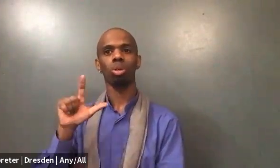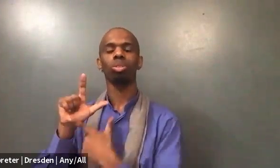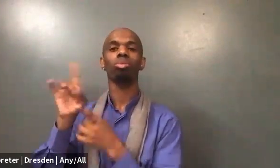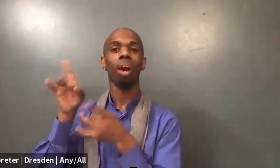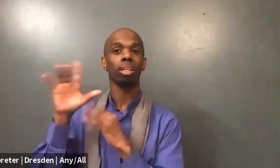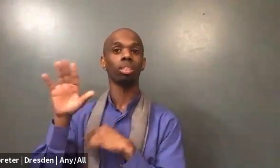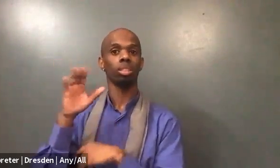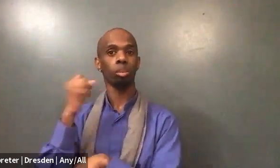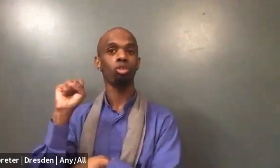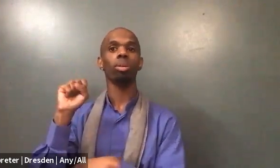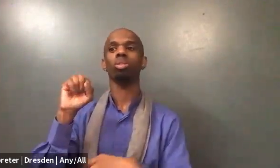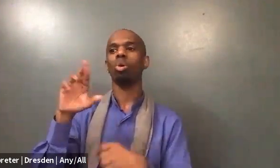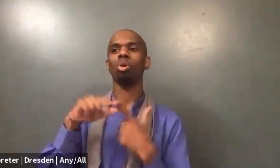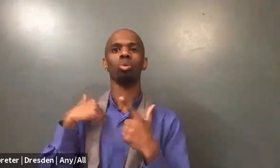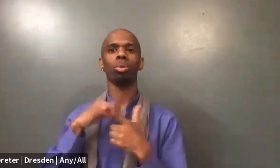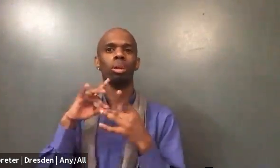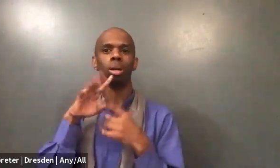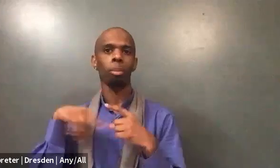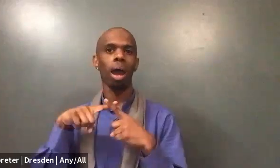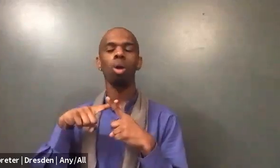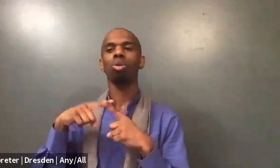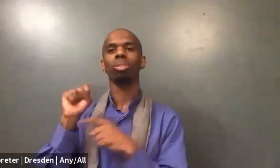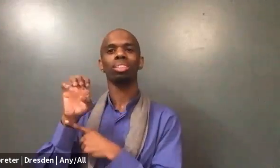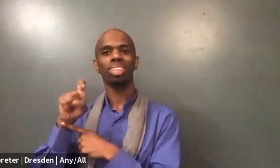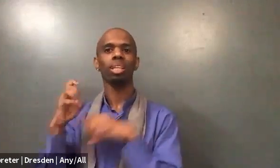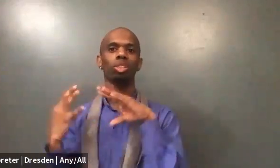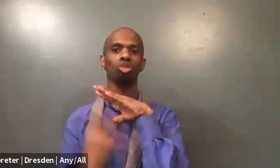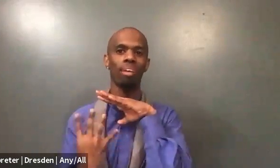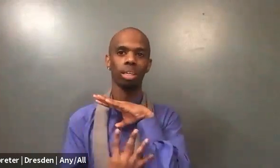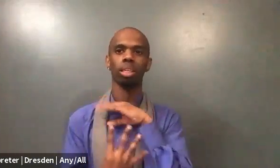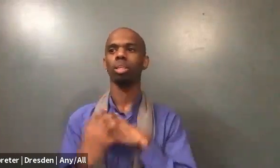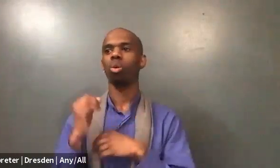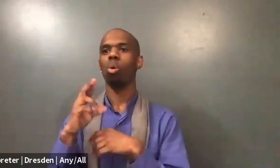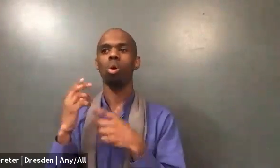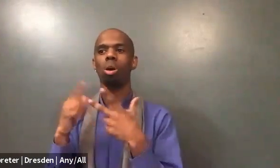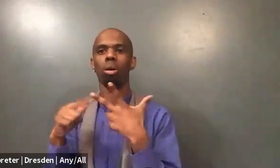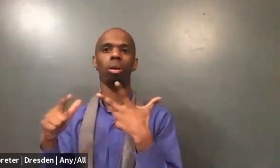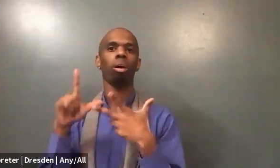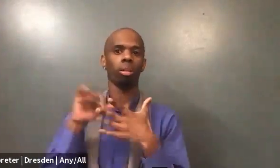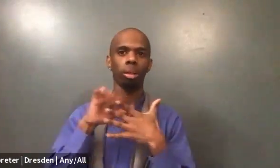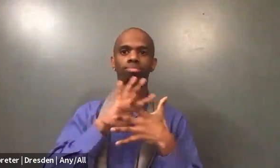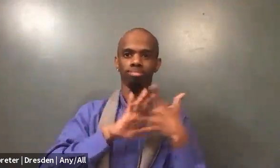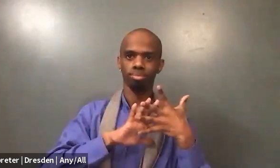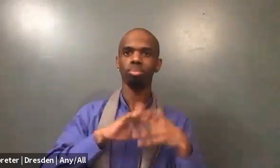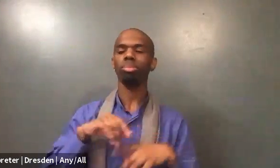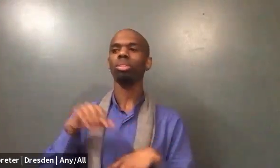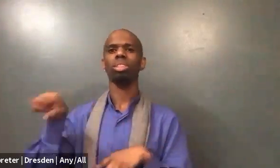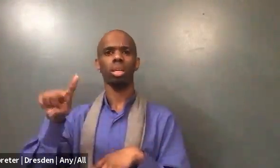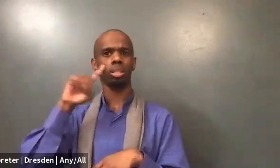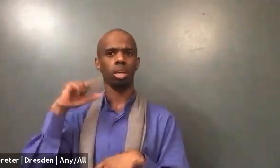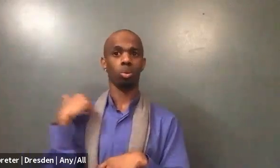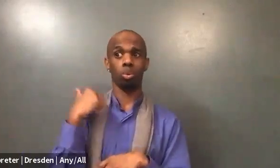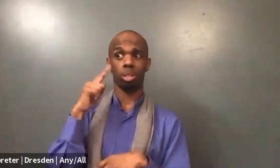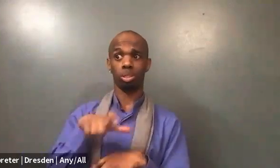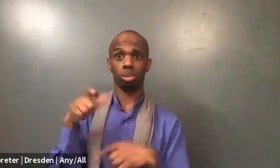trafficking or domestic violence or all the things, that we're the ones who have to take the lead and do the stuff,